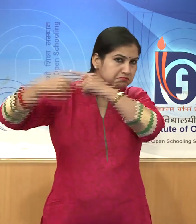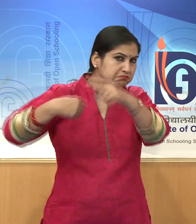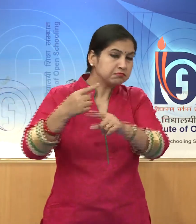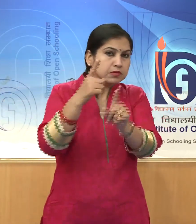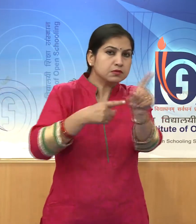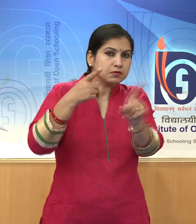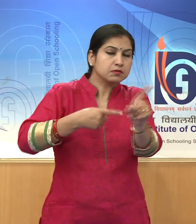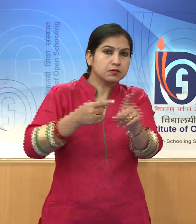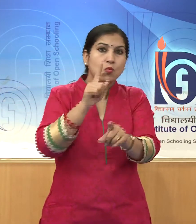centuries.